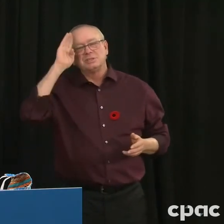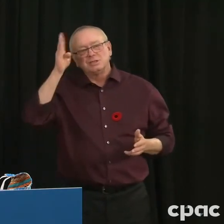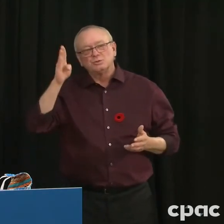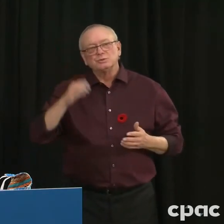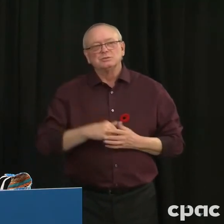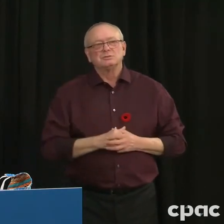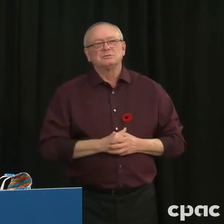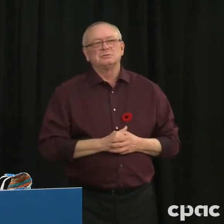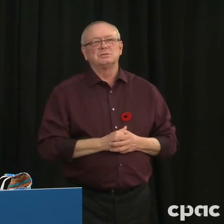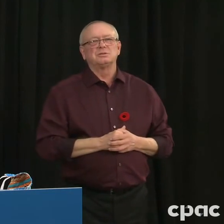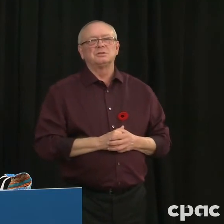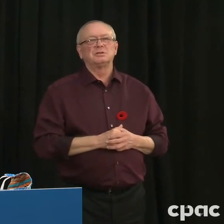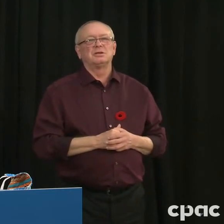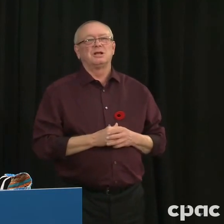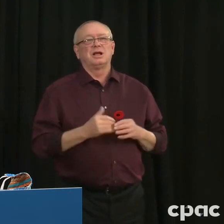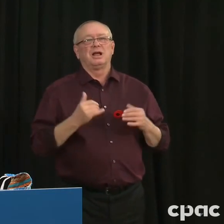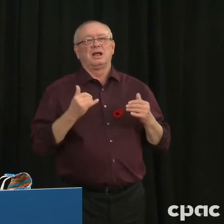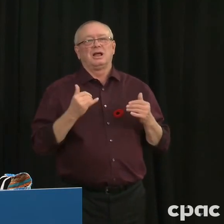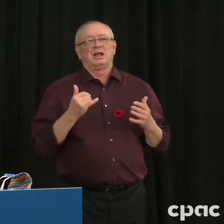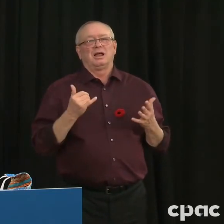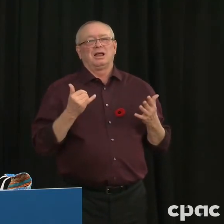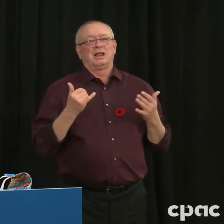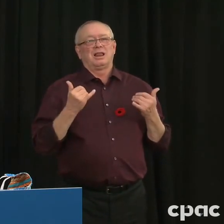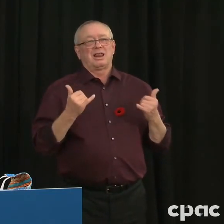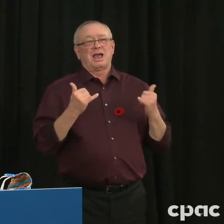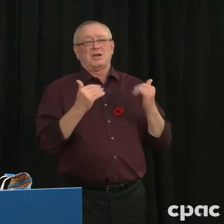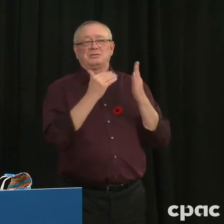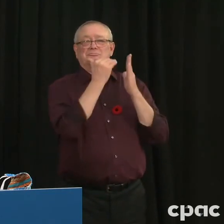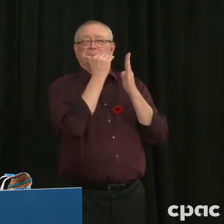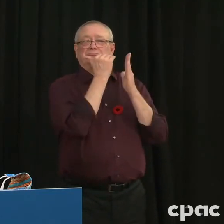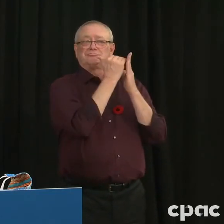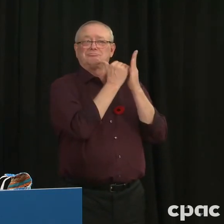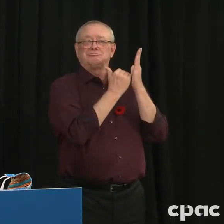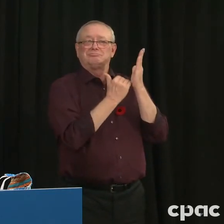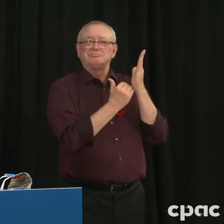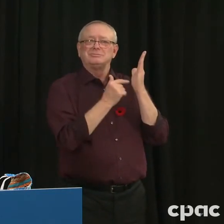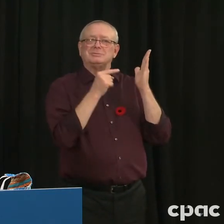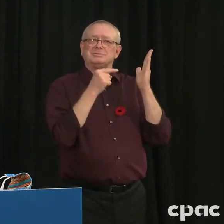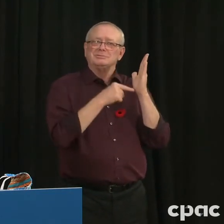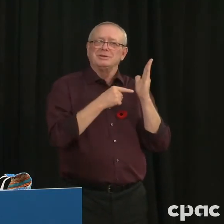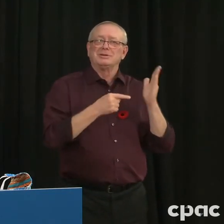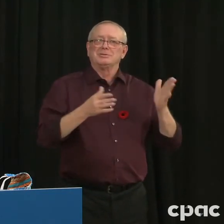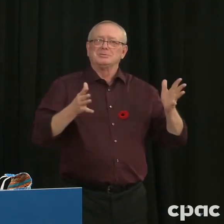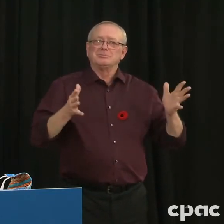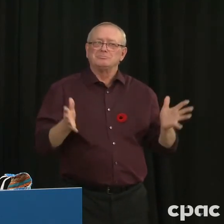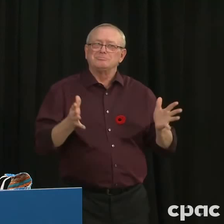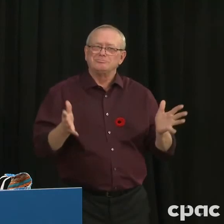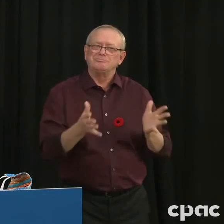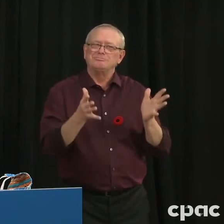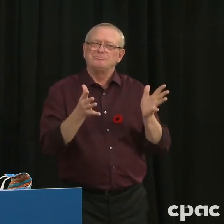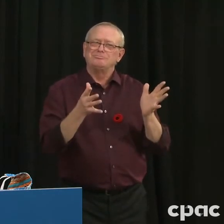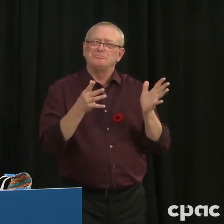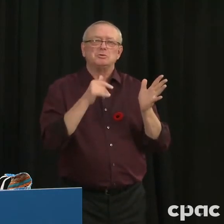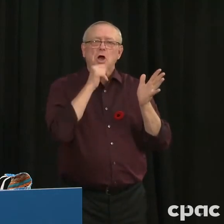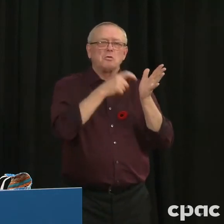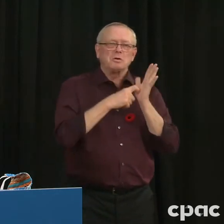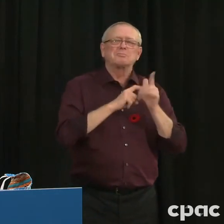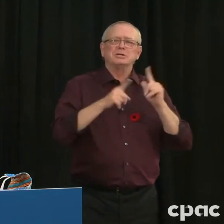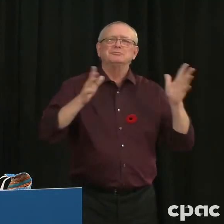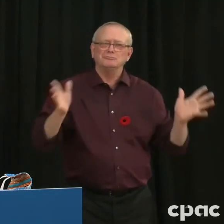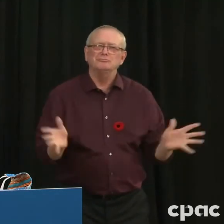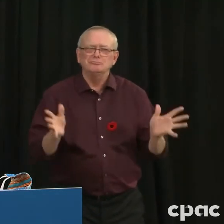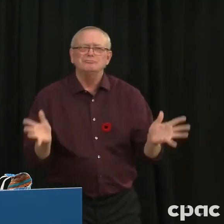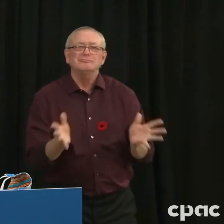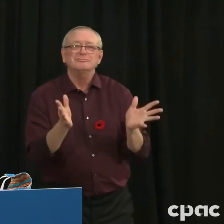voluntary measures because there's good science backing them and you want these things to happen. Is there any thought about making some of the voluntary ones